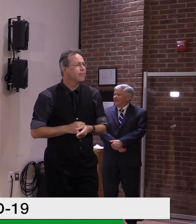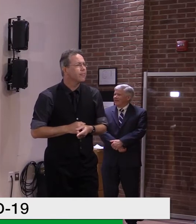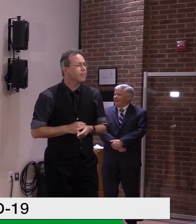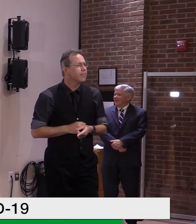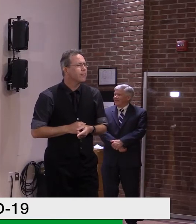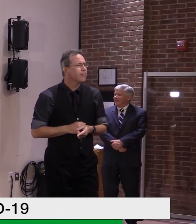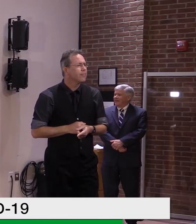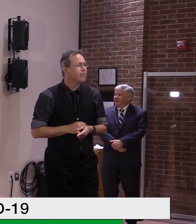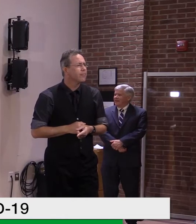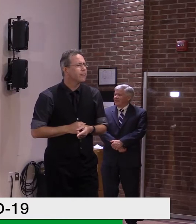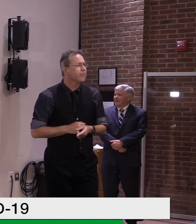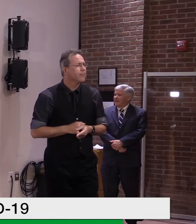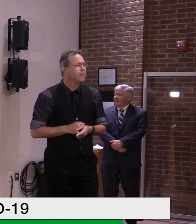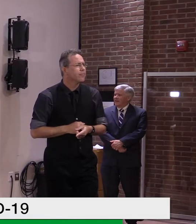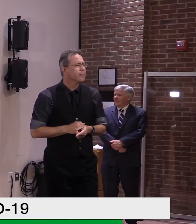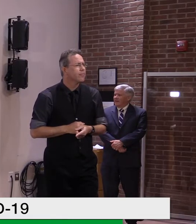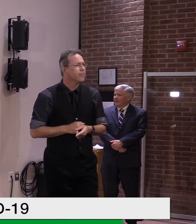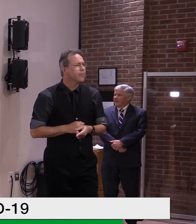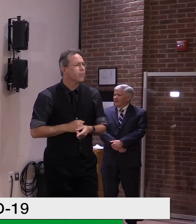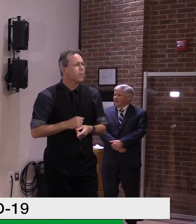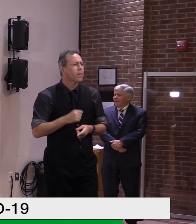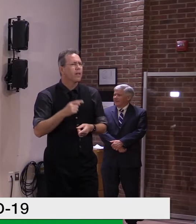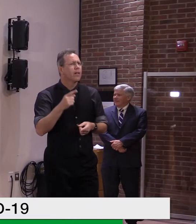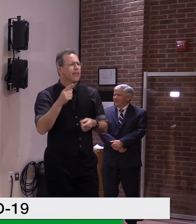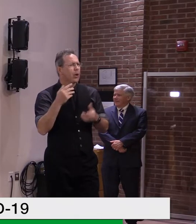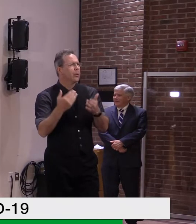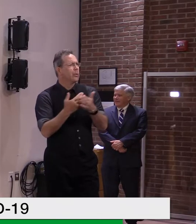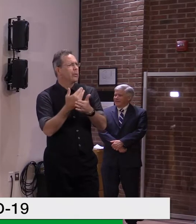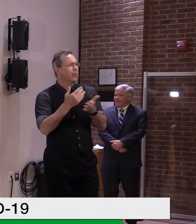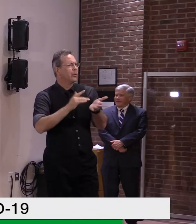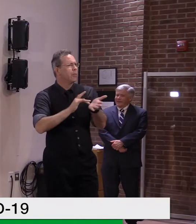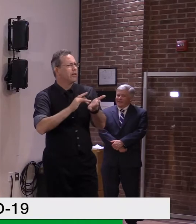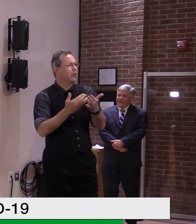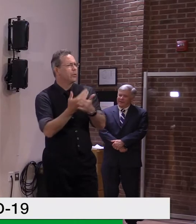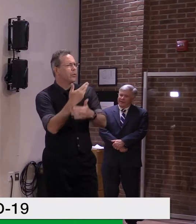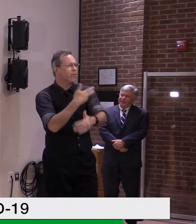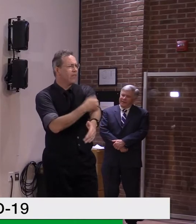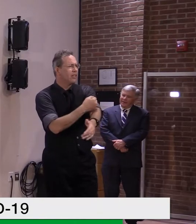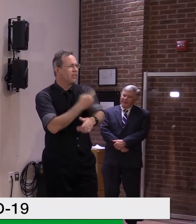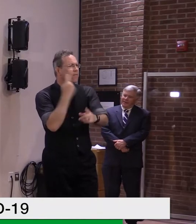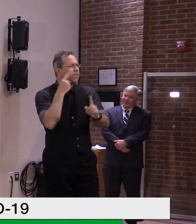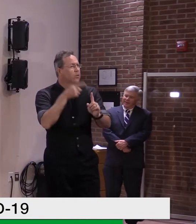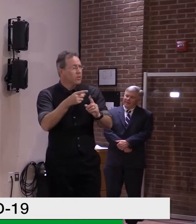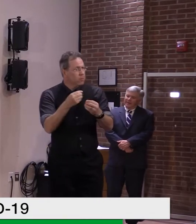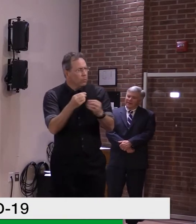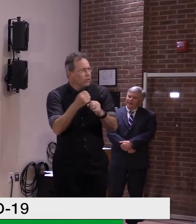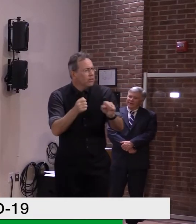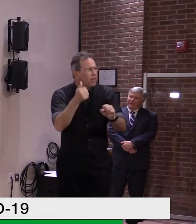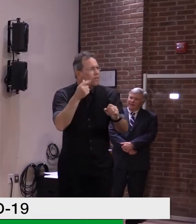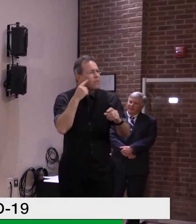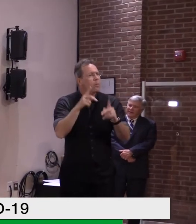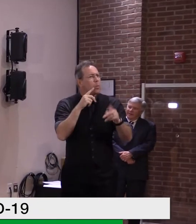immunocompromised Vermonters. I'm wondering if you have any estimate of how many